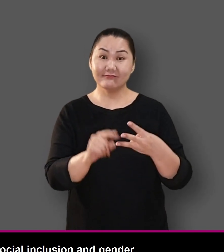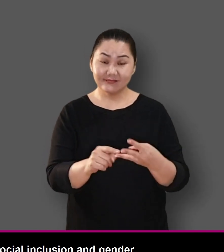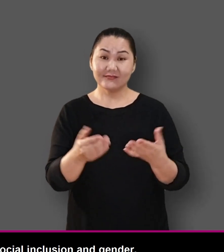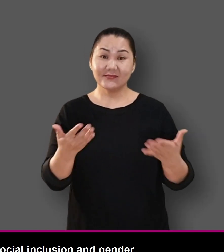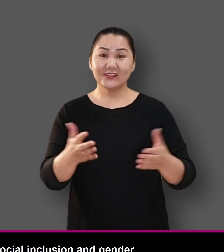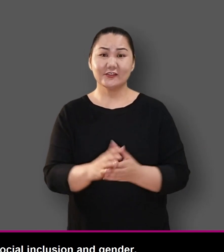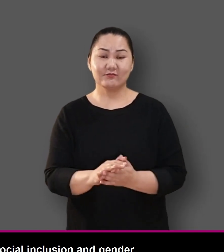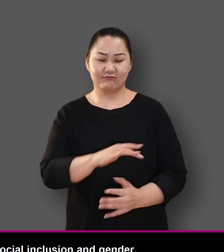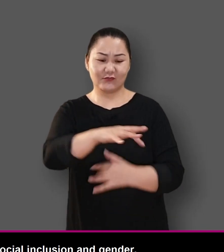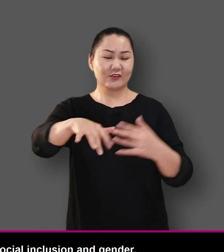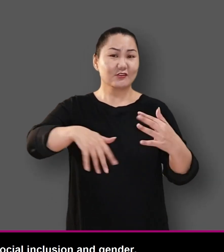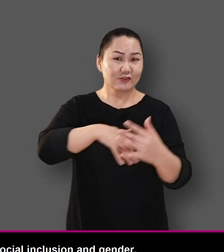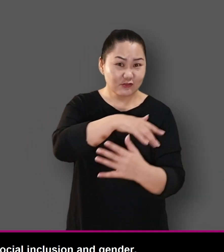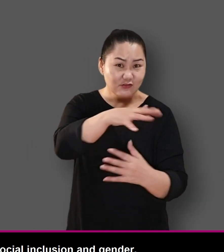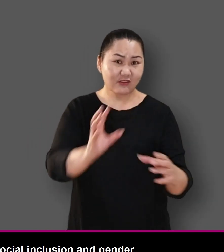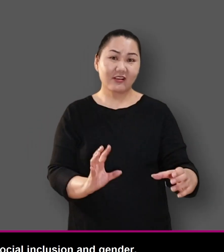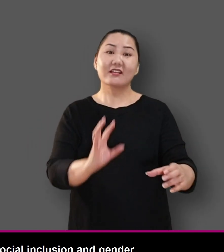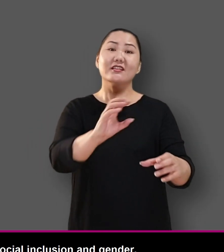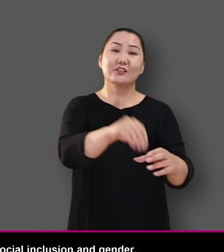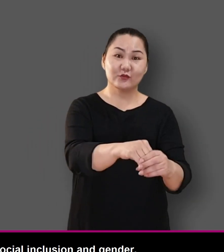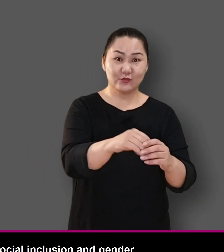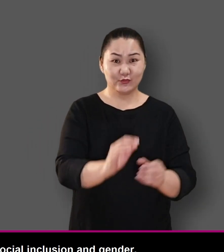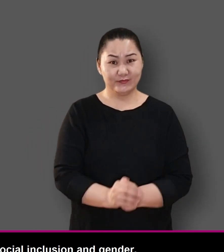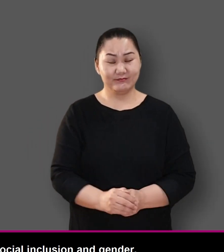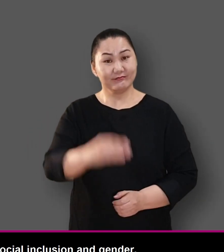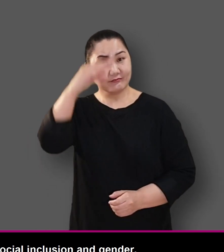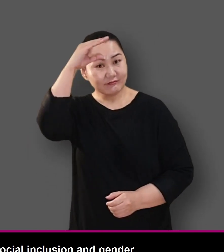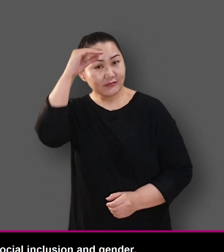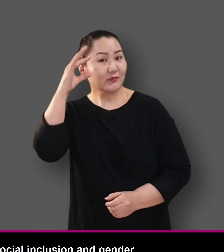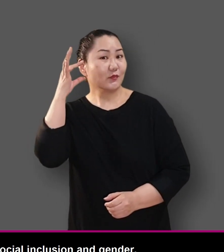core approaches of social inclusion and gender,